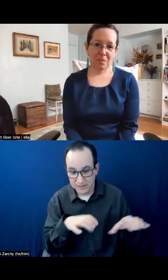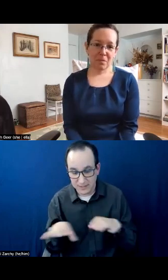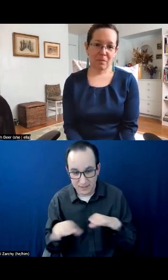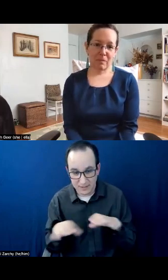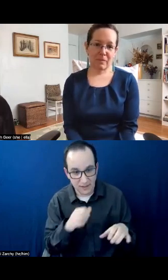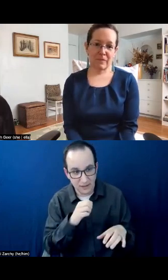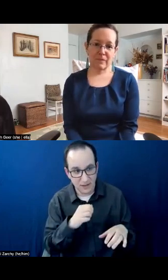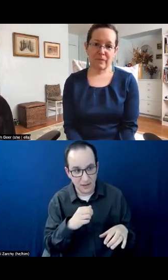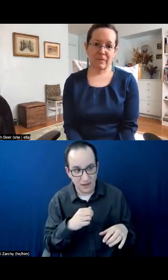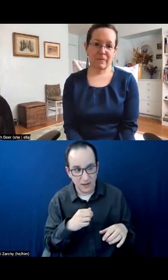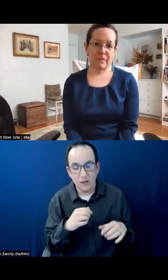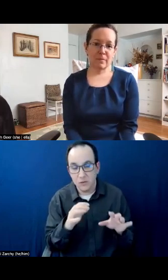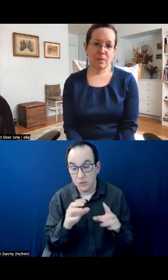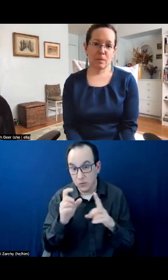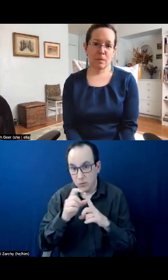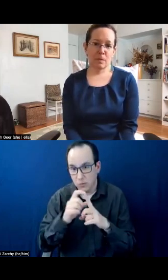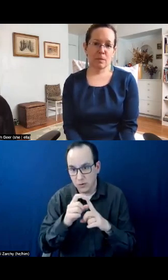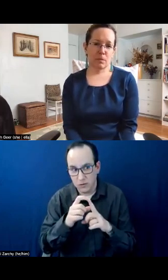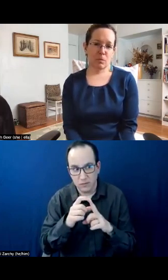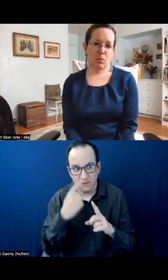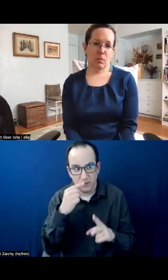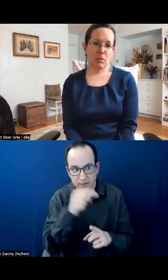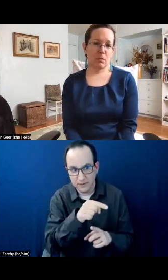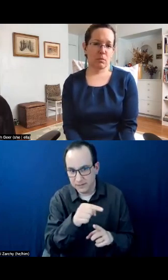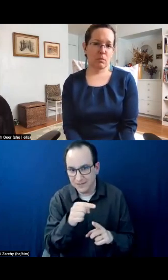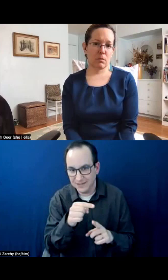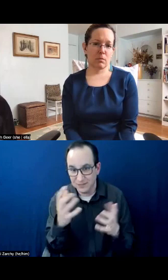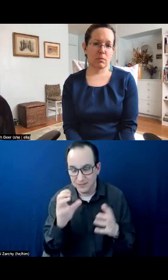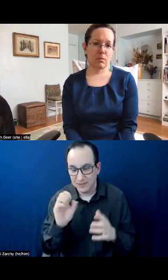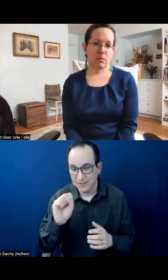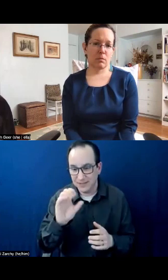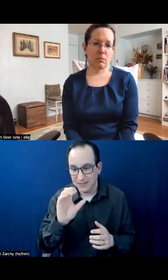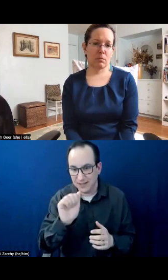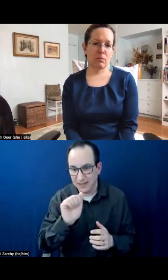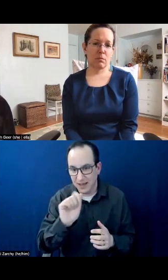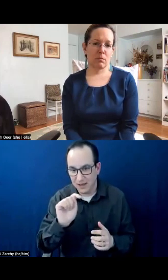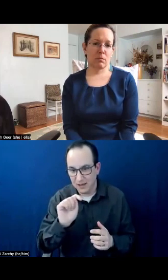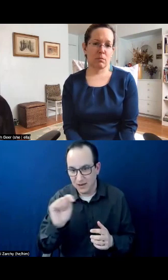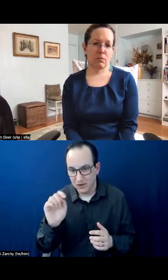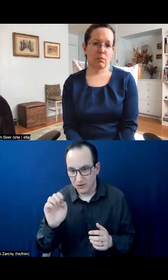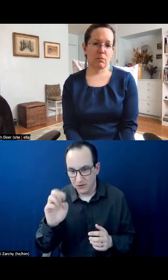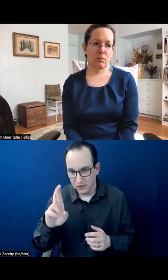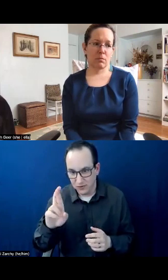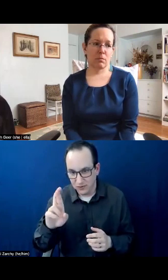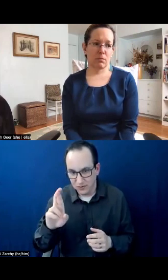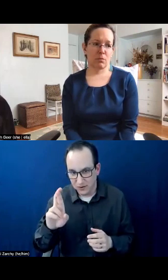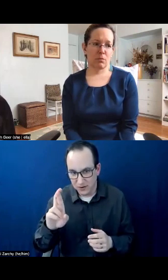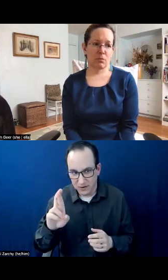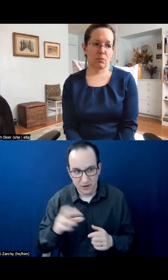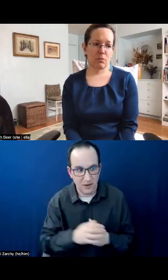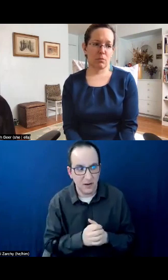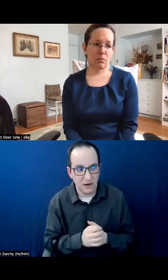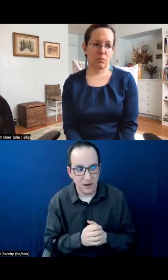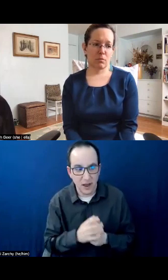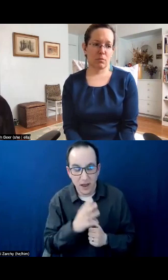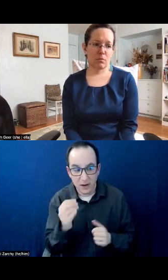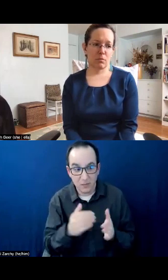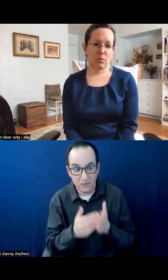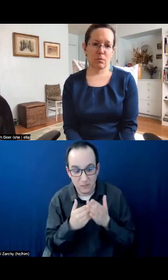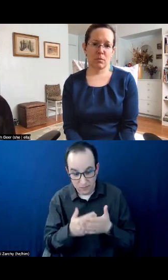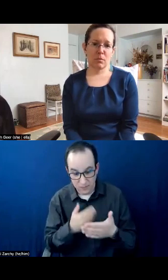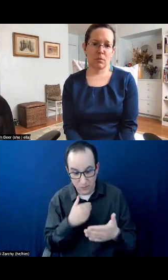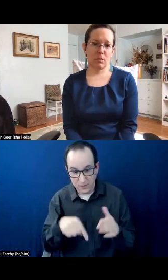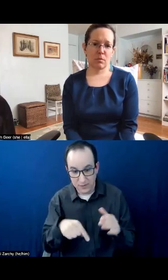It's interesting because before this activity, the word for this was the word scatter.